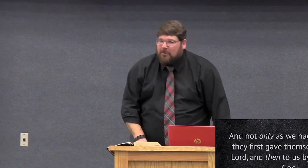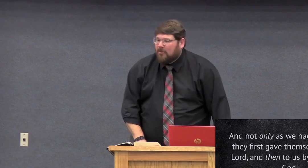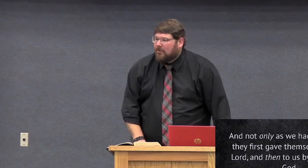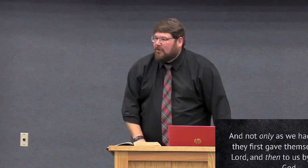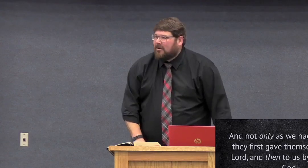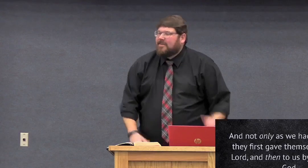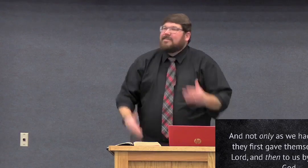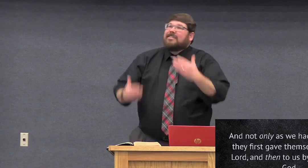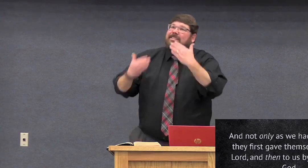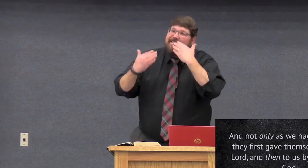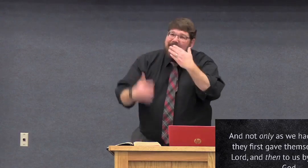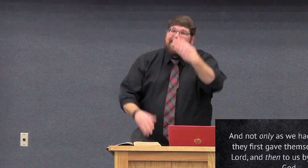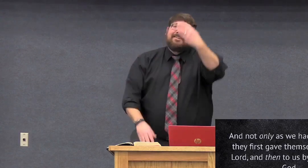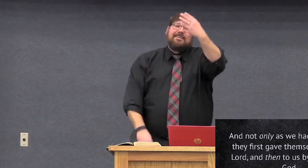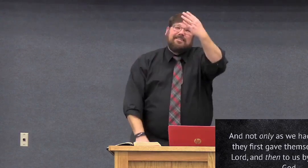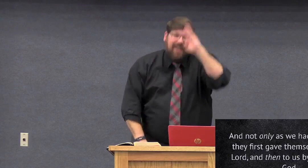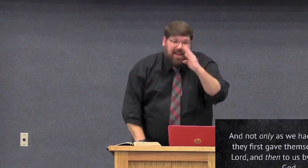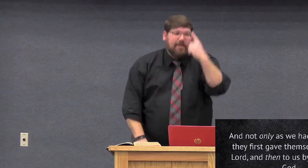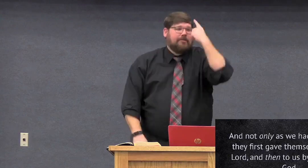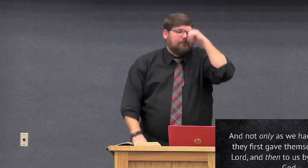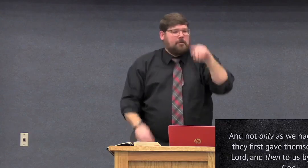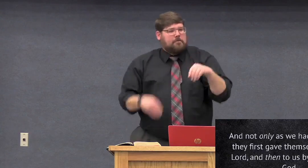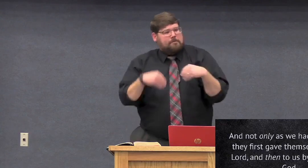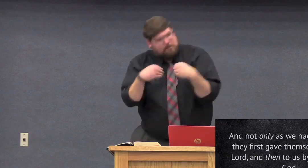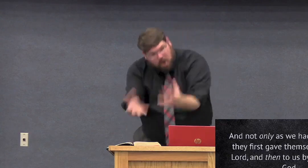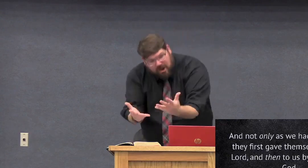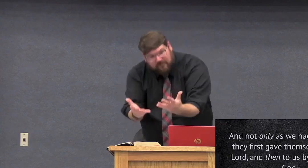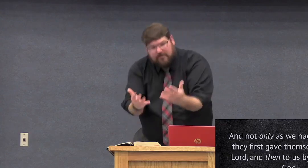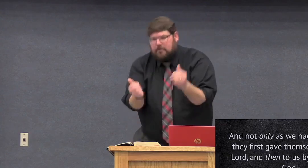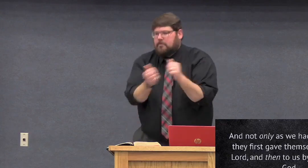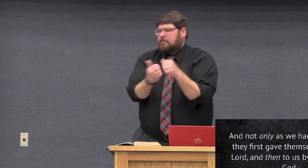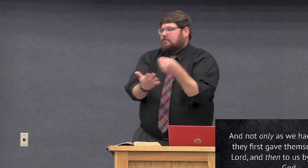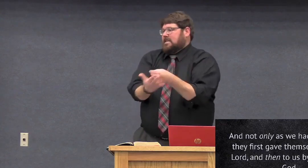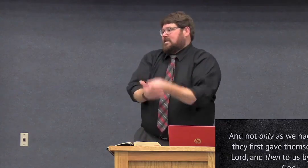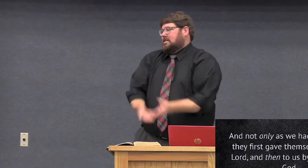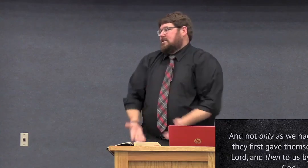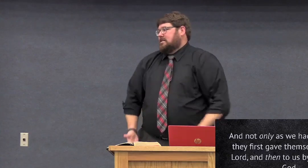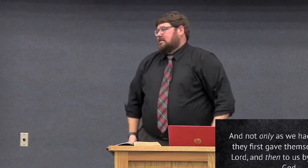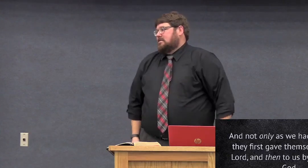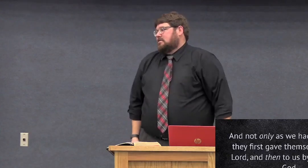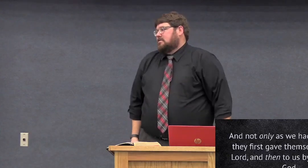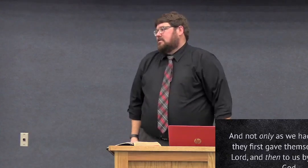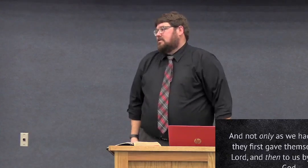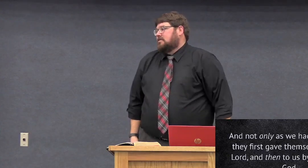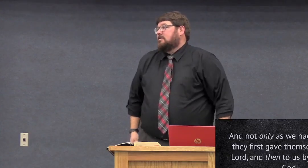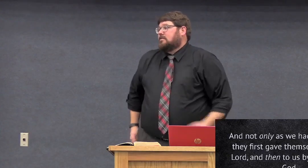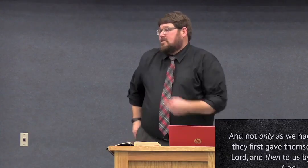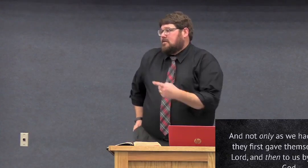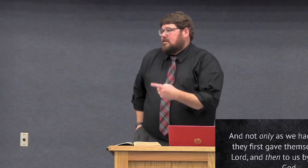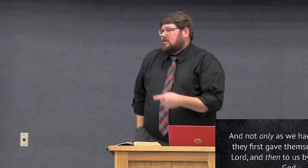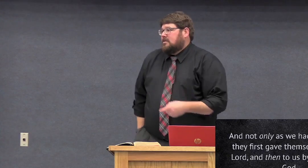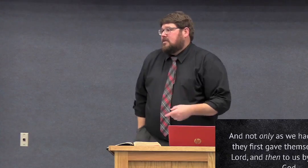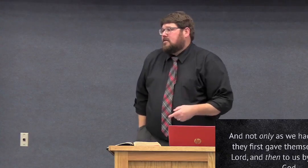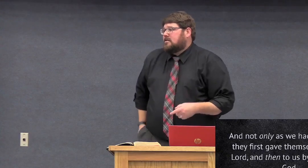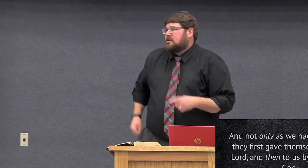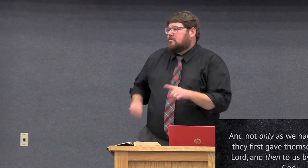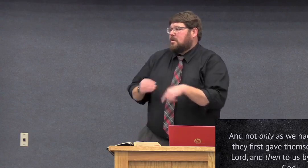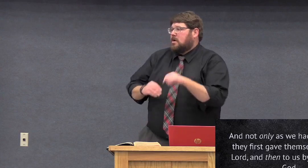I wish I didn't have to help Brian Lievens live. No, thank God that he has given you what you need.